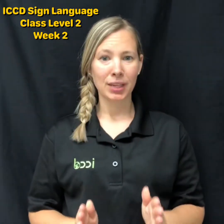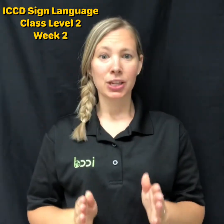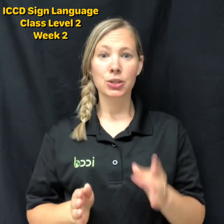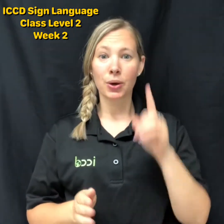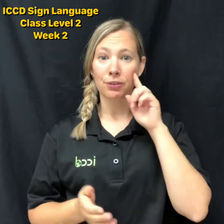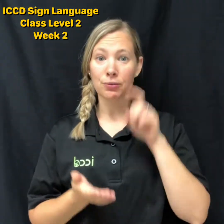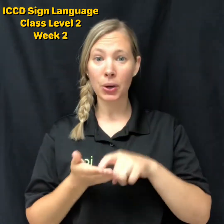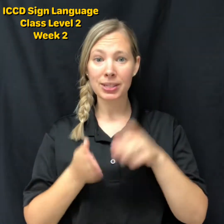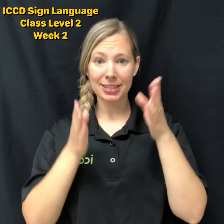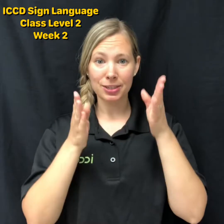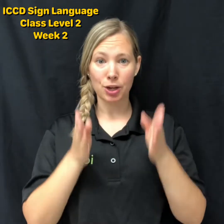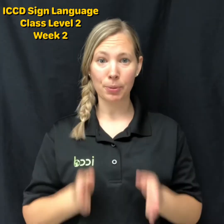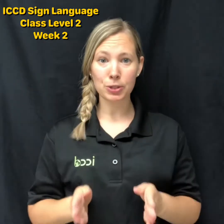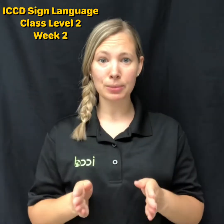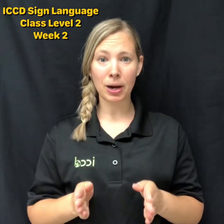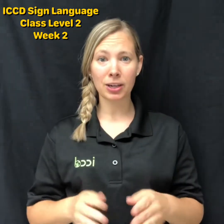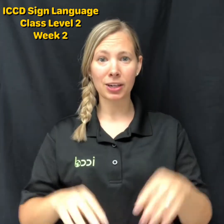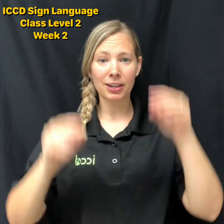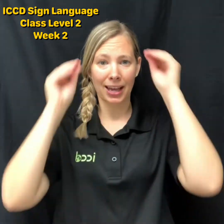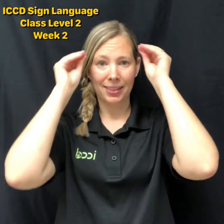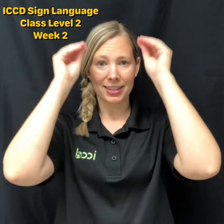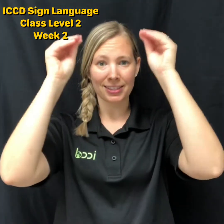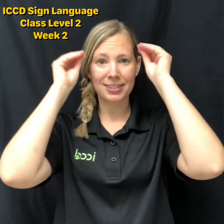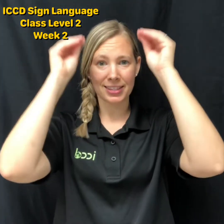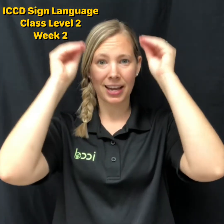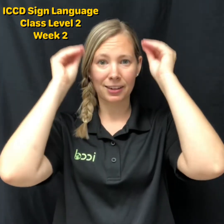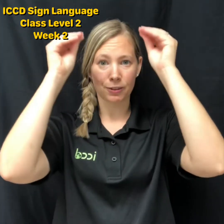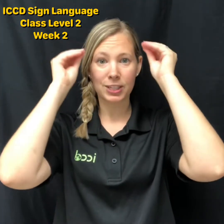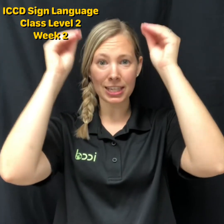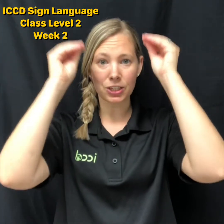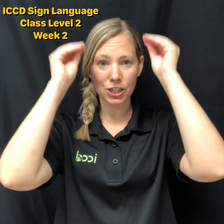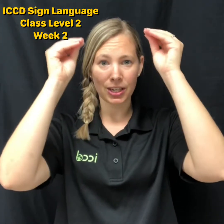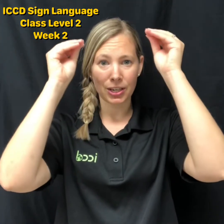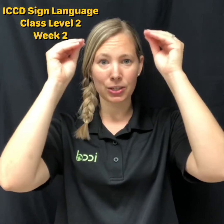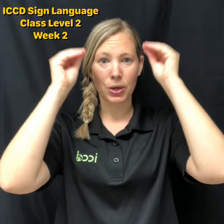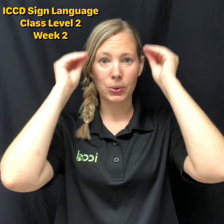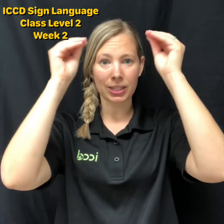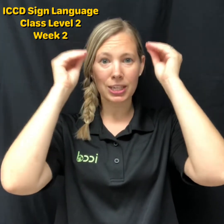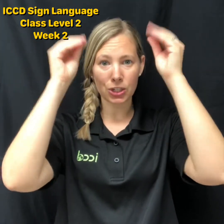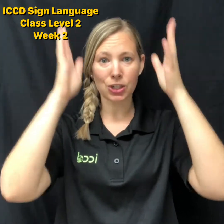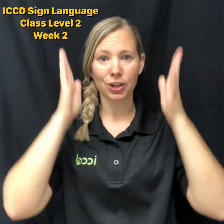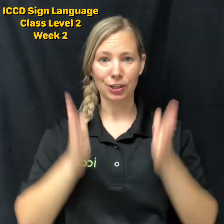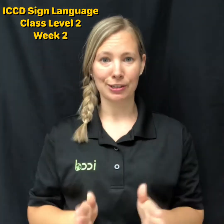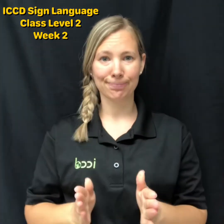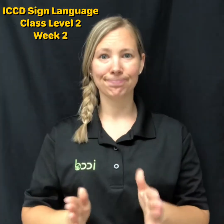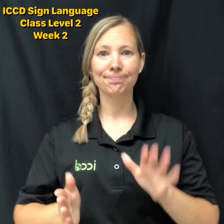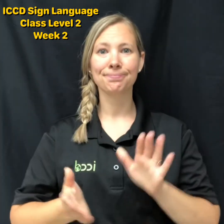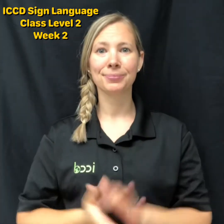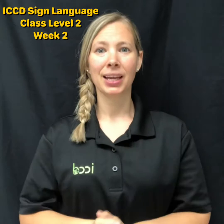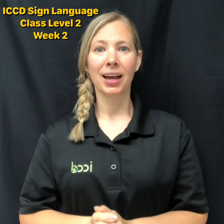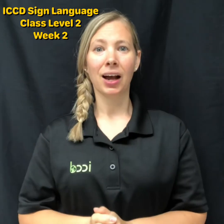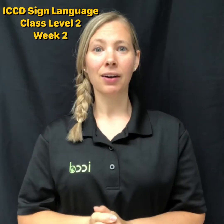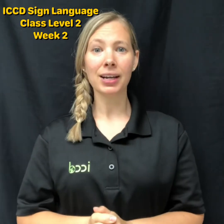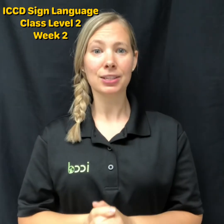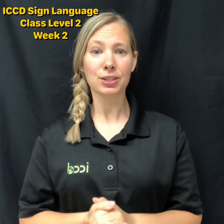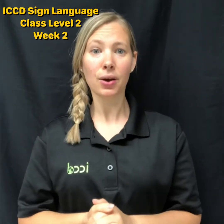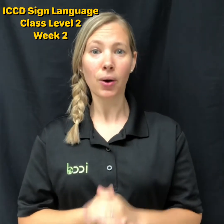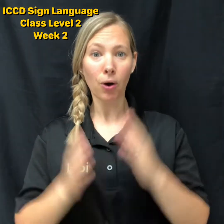So if you've noticed, this is our person marker and this is a sign for teach. So teacher. All right, so